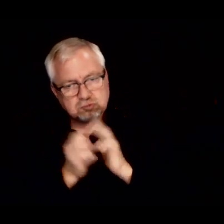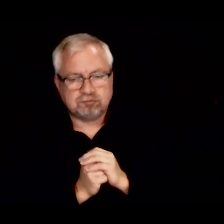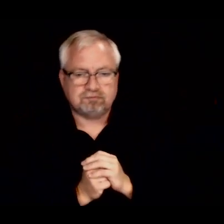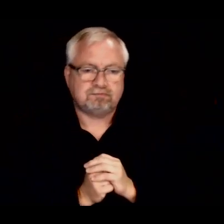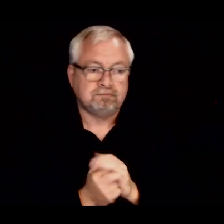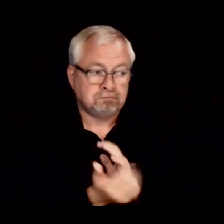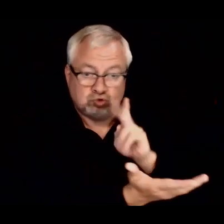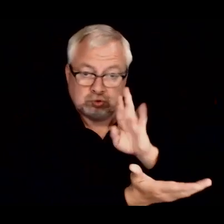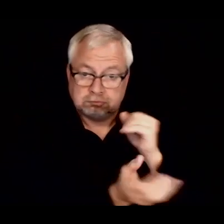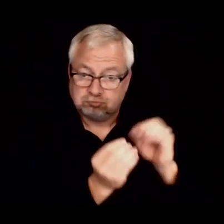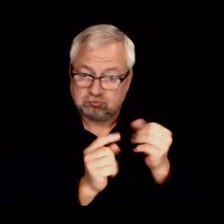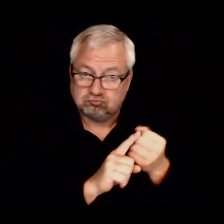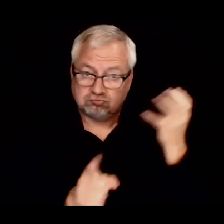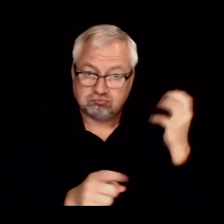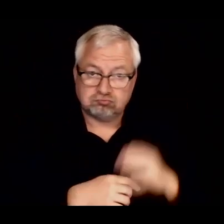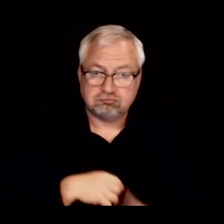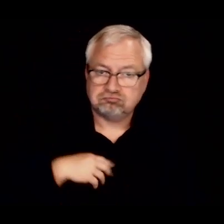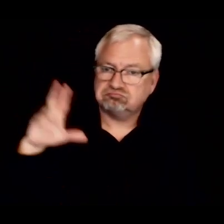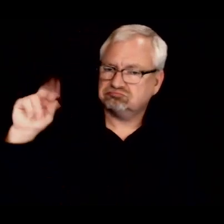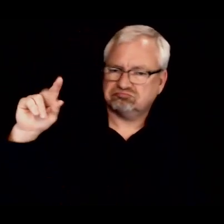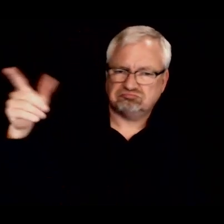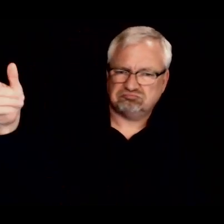No, I think you said that well.